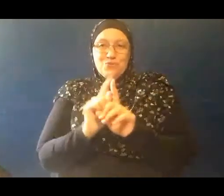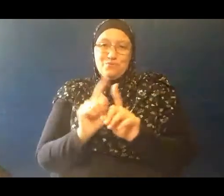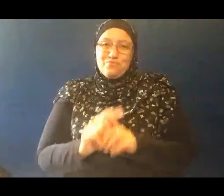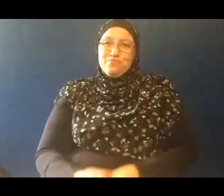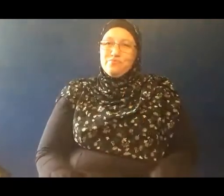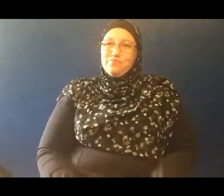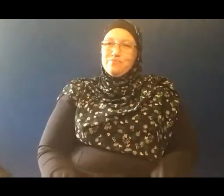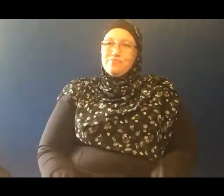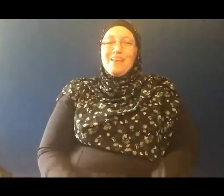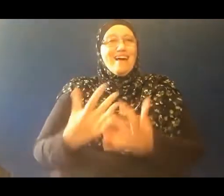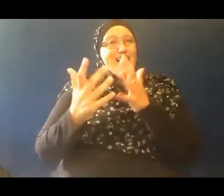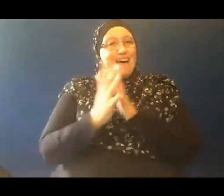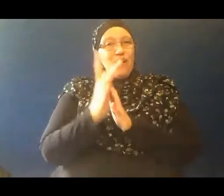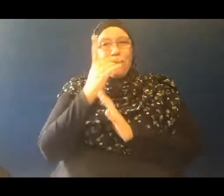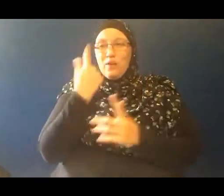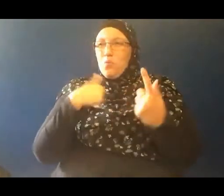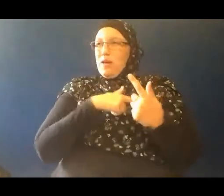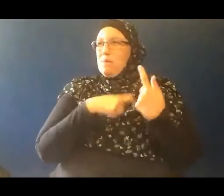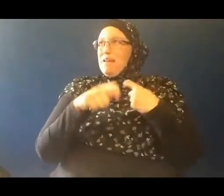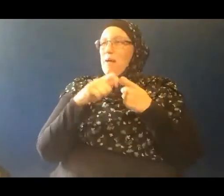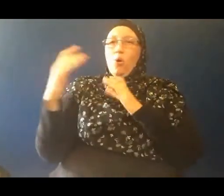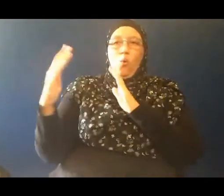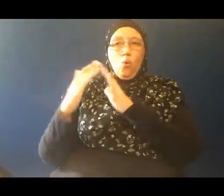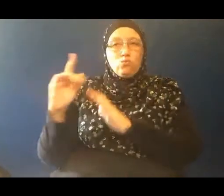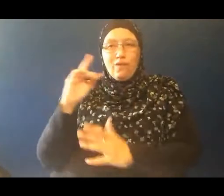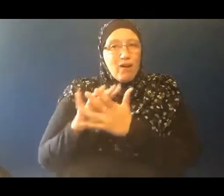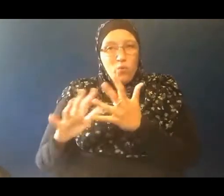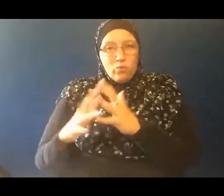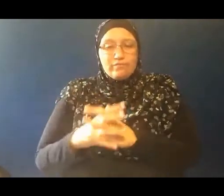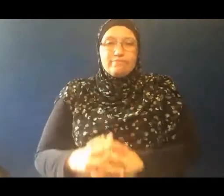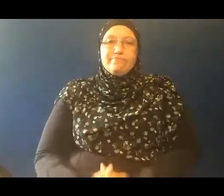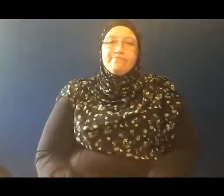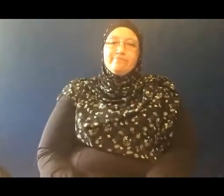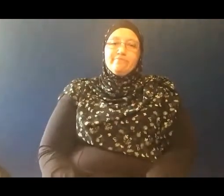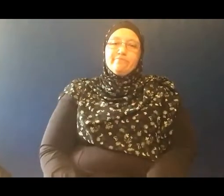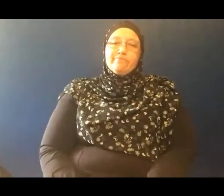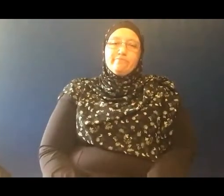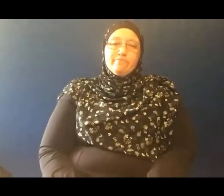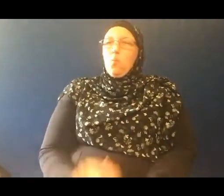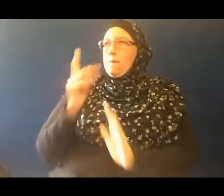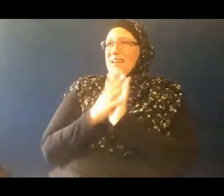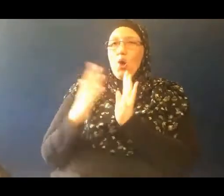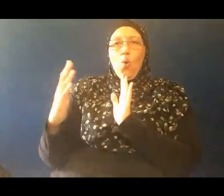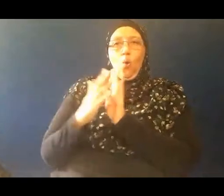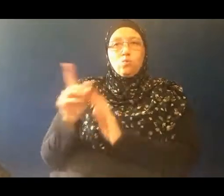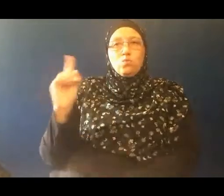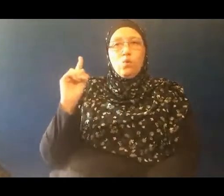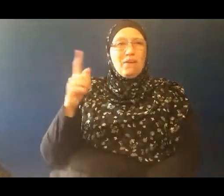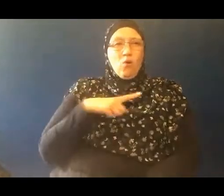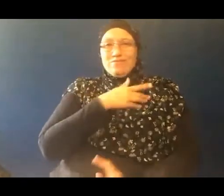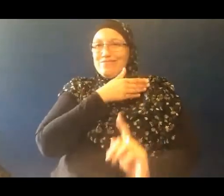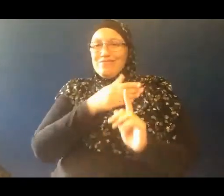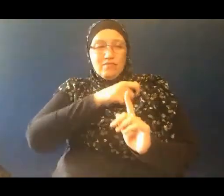do I mean when I'm talking about nearness to God. What is the meaning of nearness to God? These series are